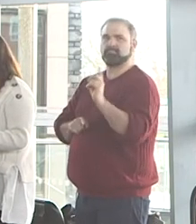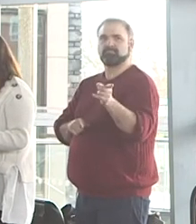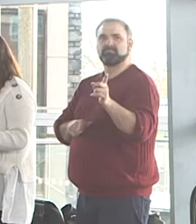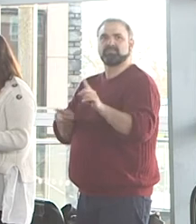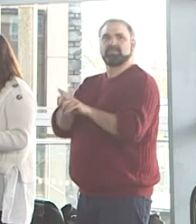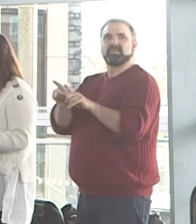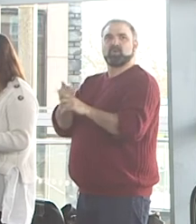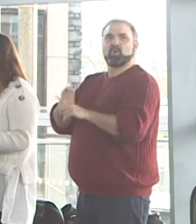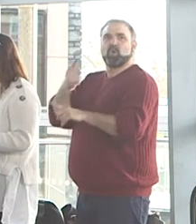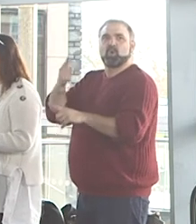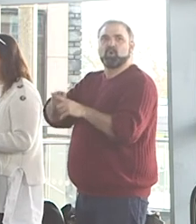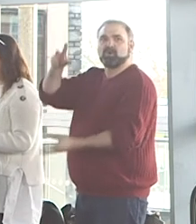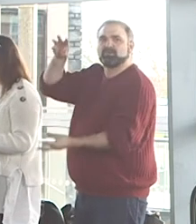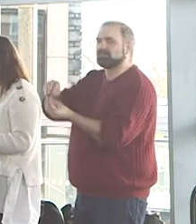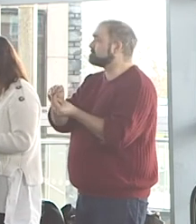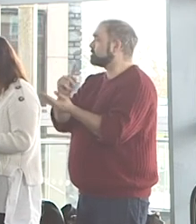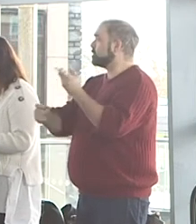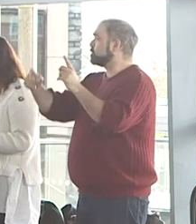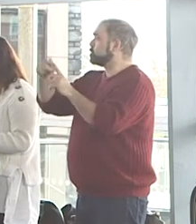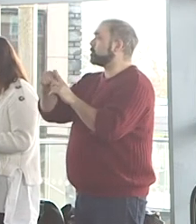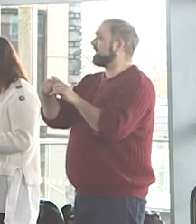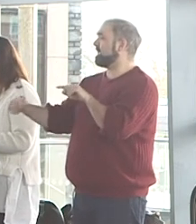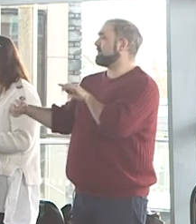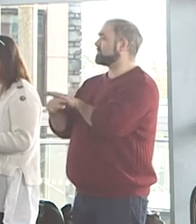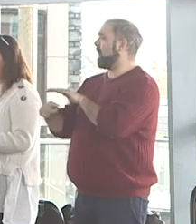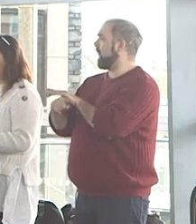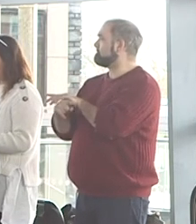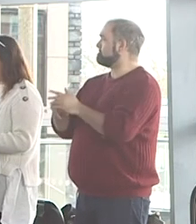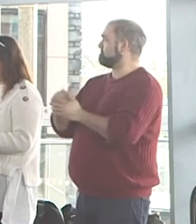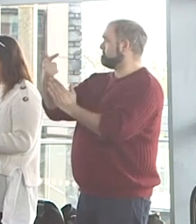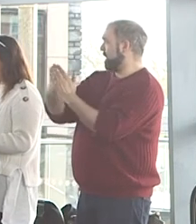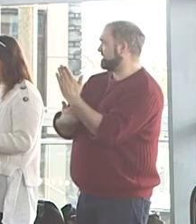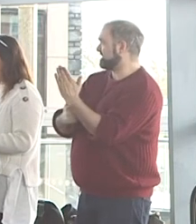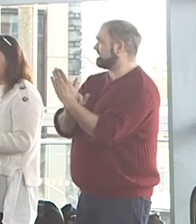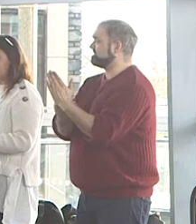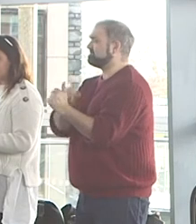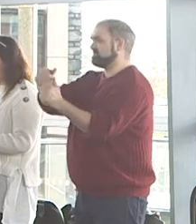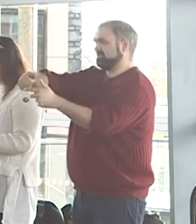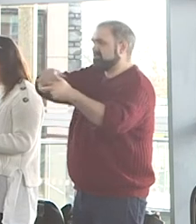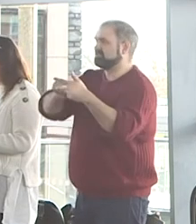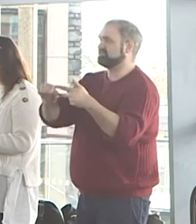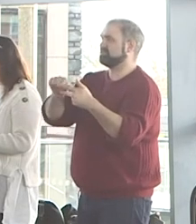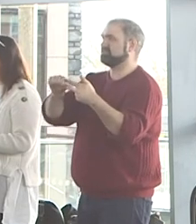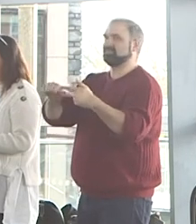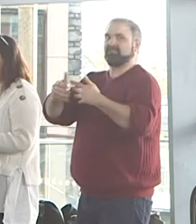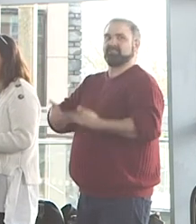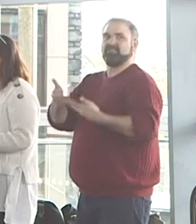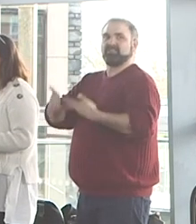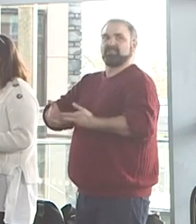quick synopsis of the UK asylum policy. And then I will dive in onto the current study and the